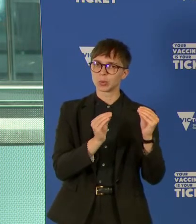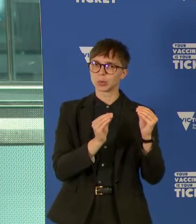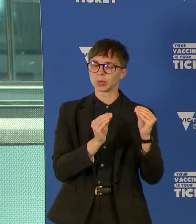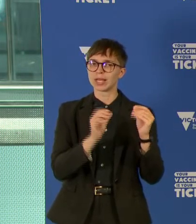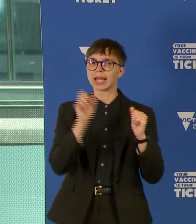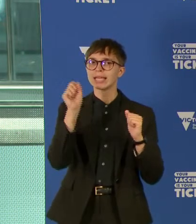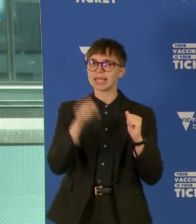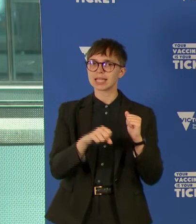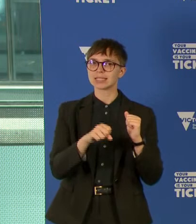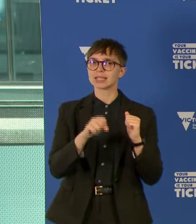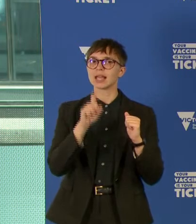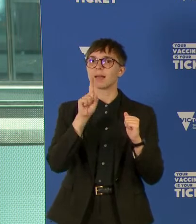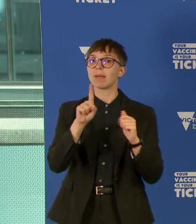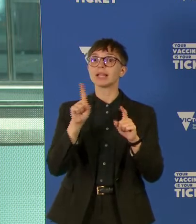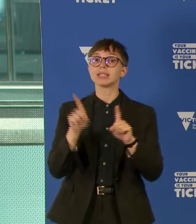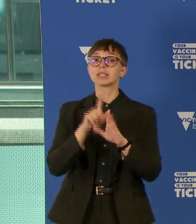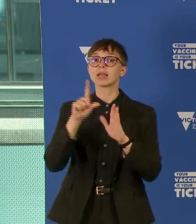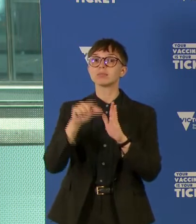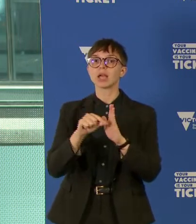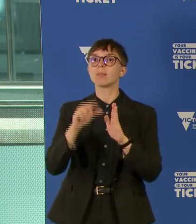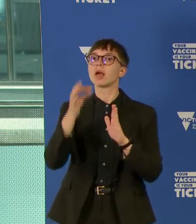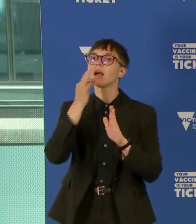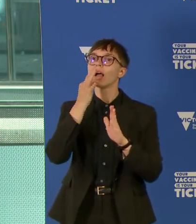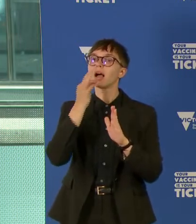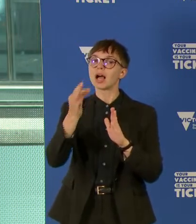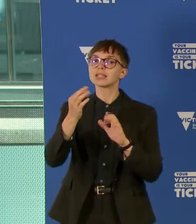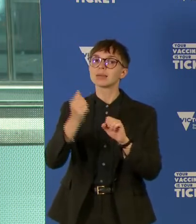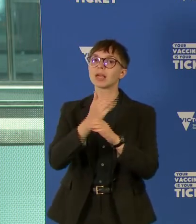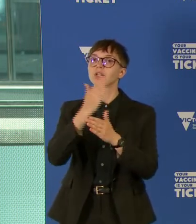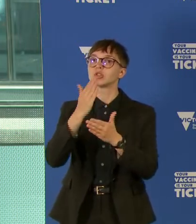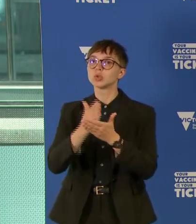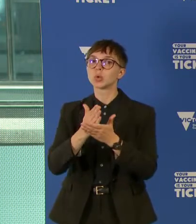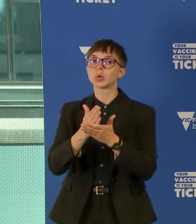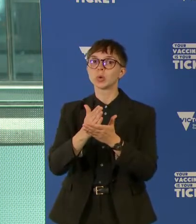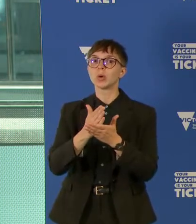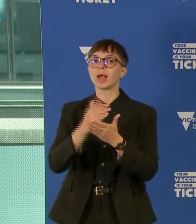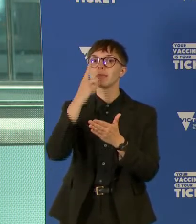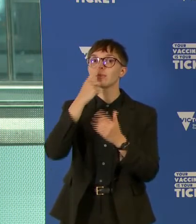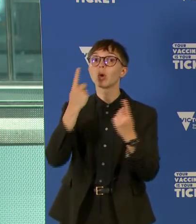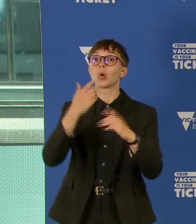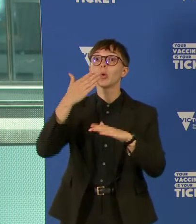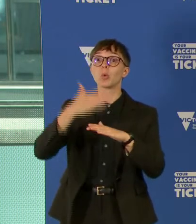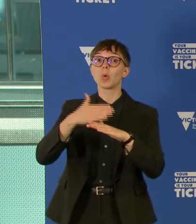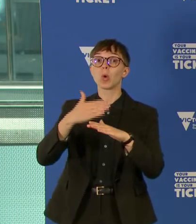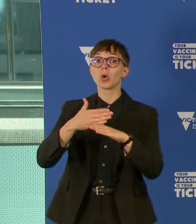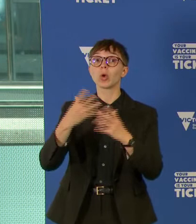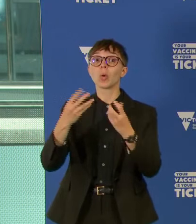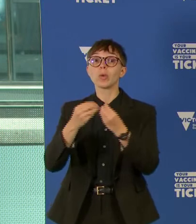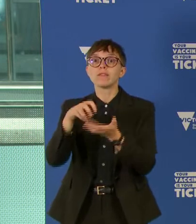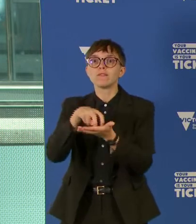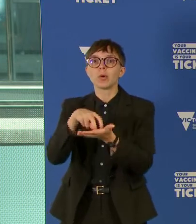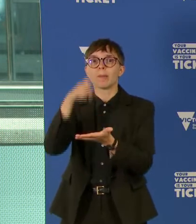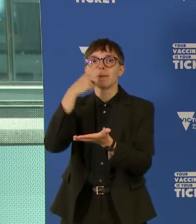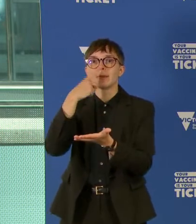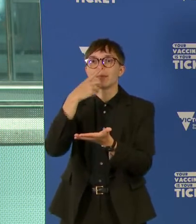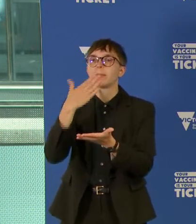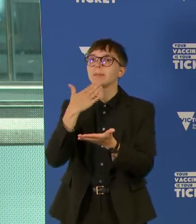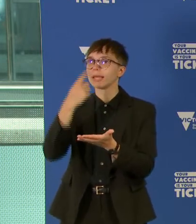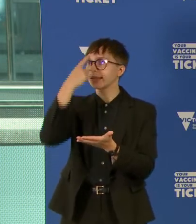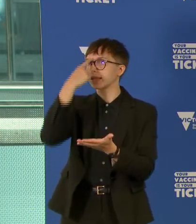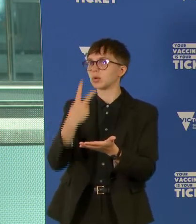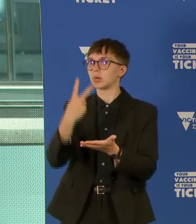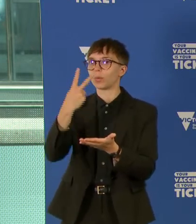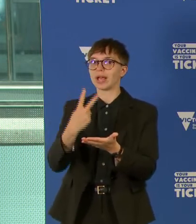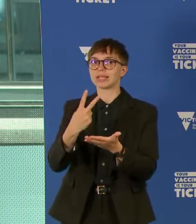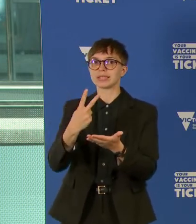time having in place measures that protect our healthcare system. Our healthcare system continues to be under significant